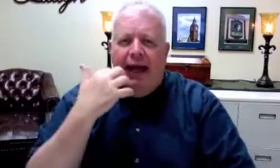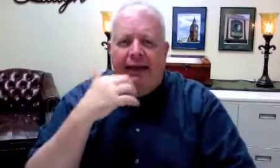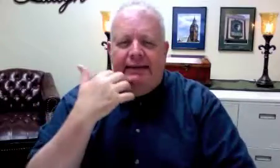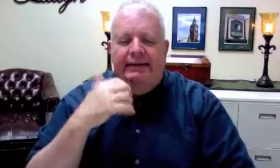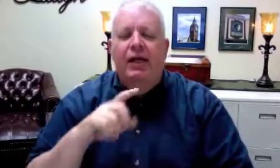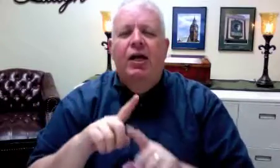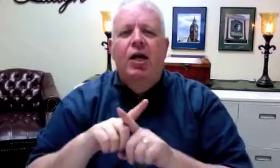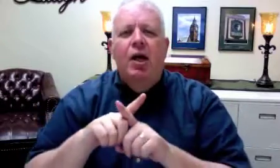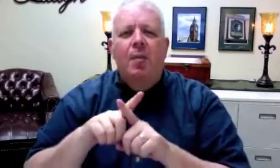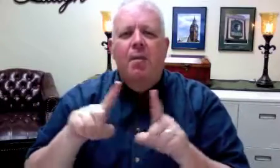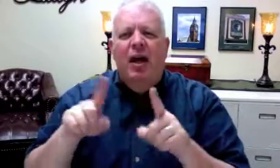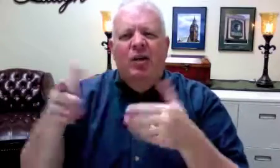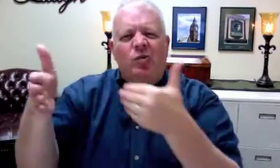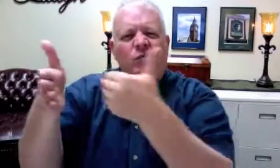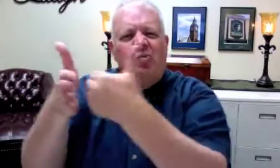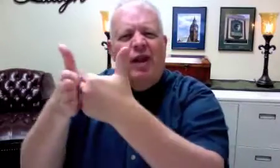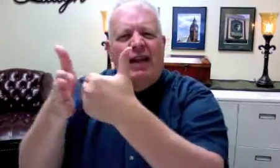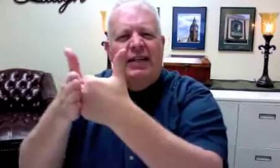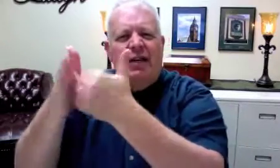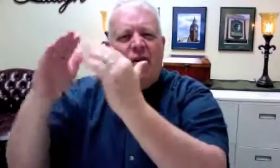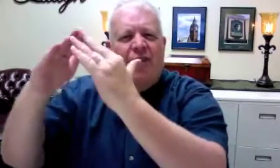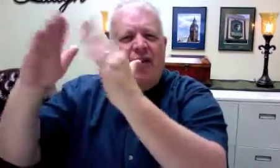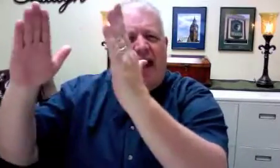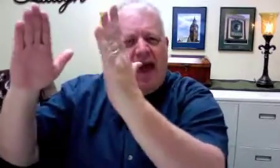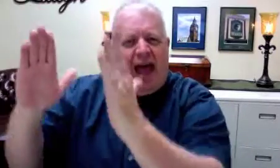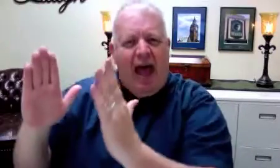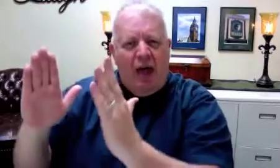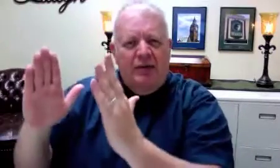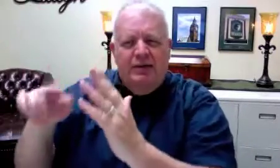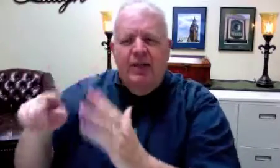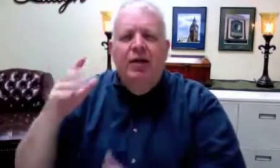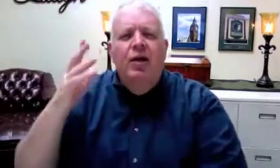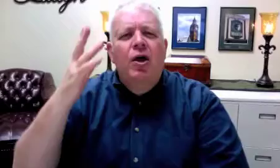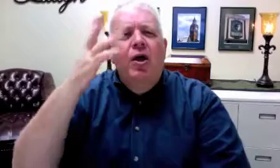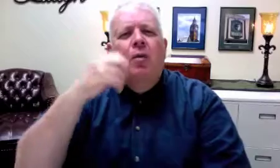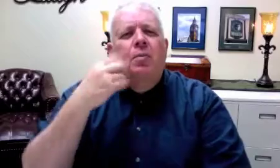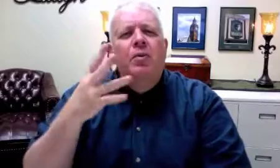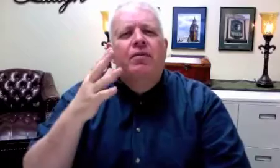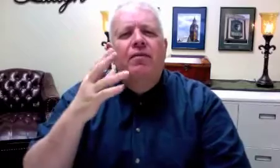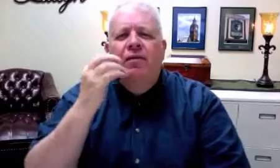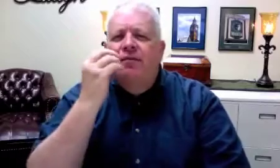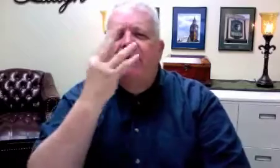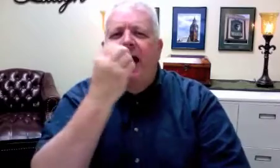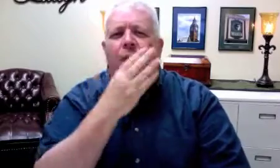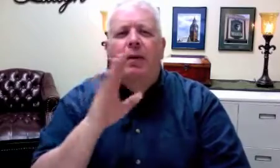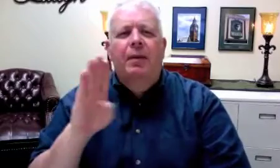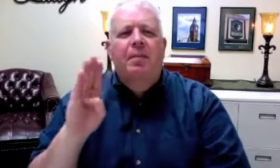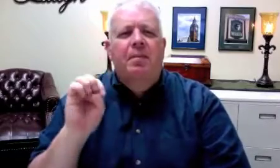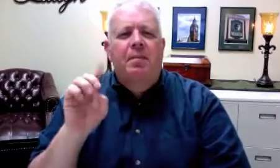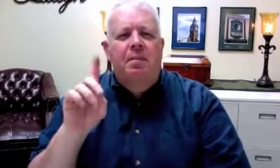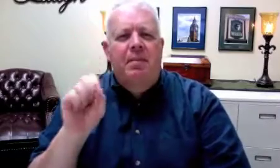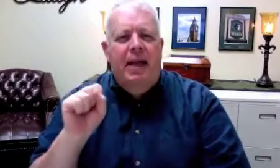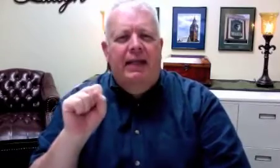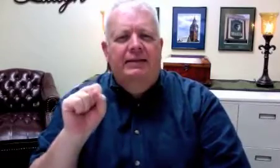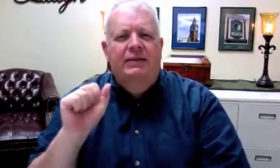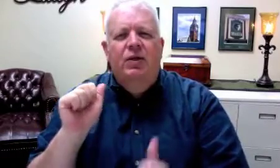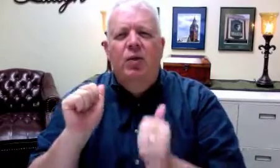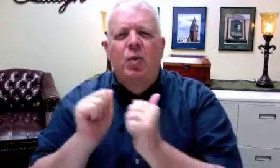But right near the house, there were these beautiful flower beds with smaller trees